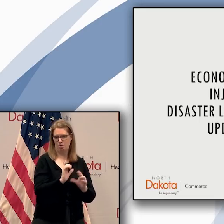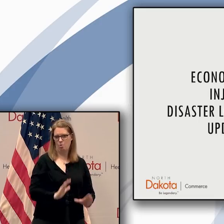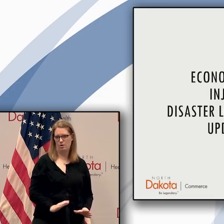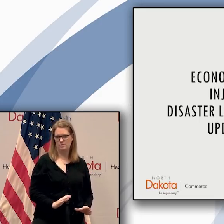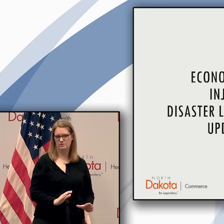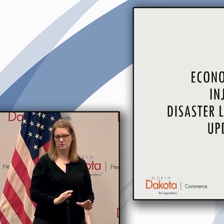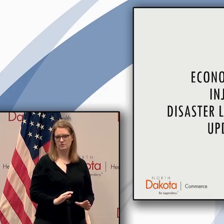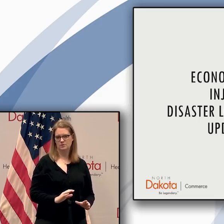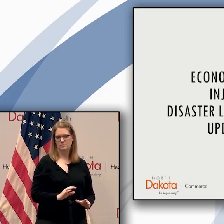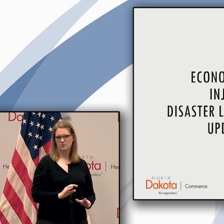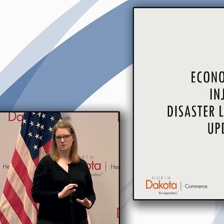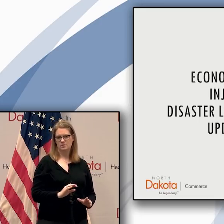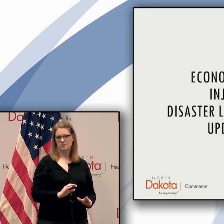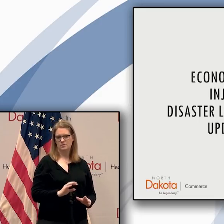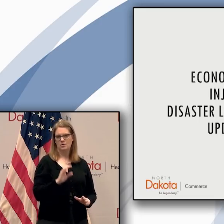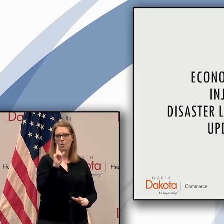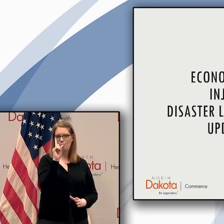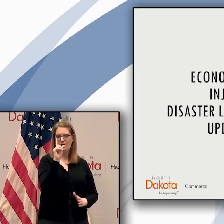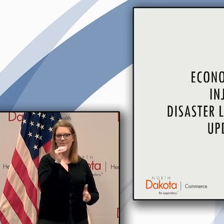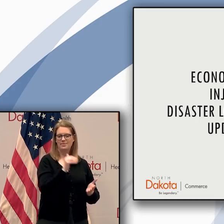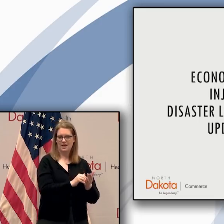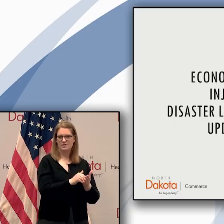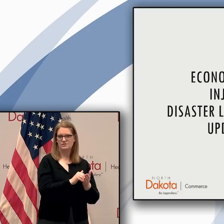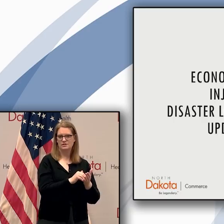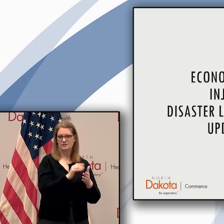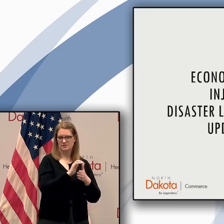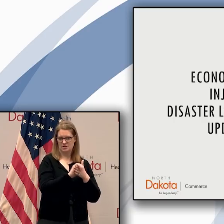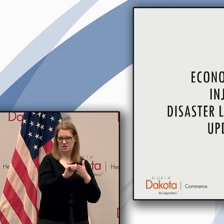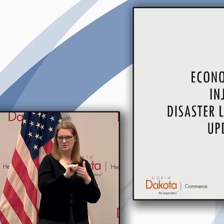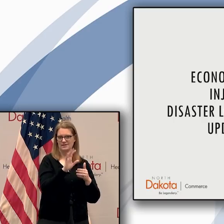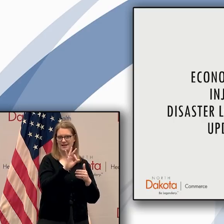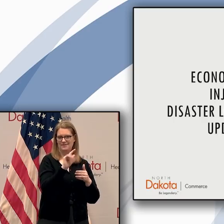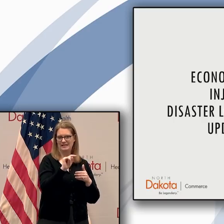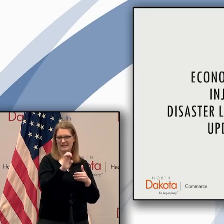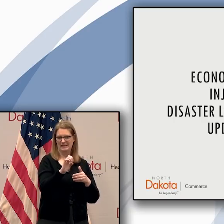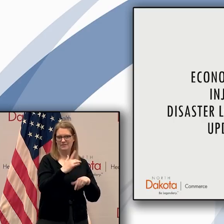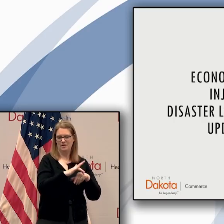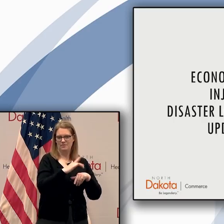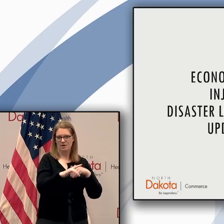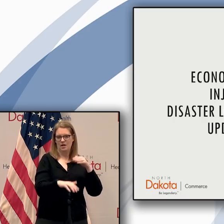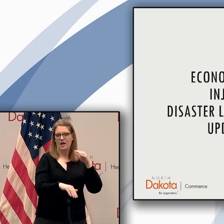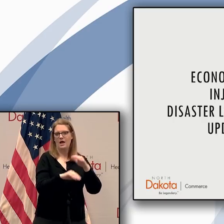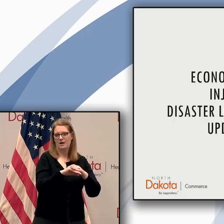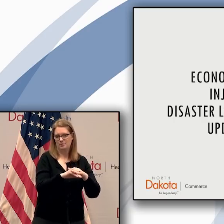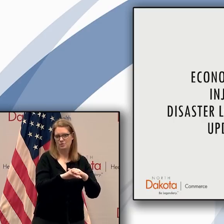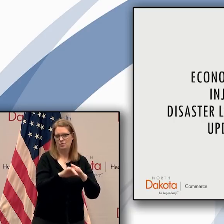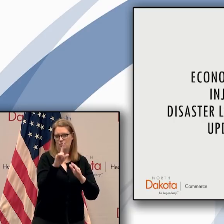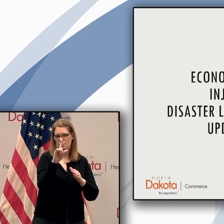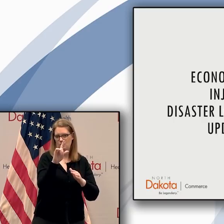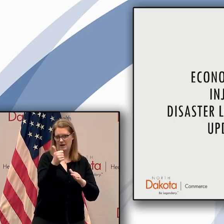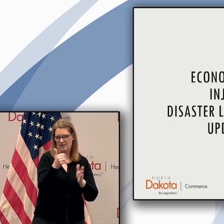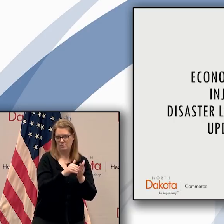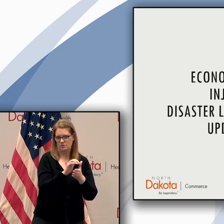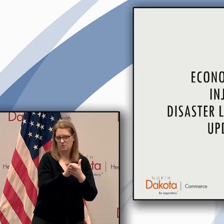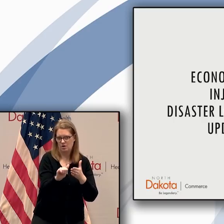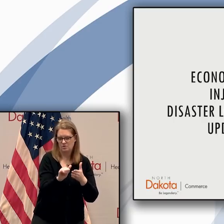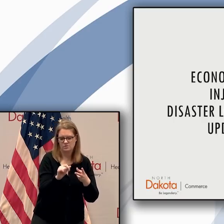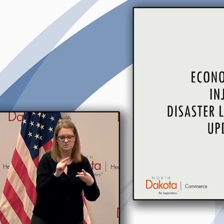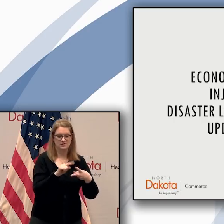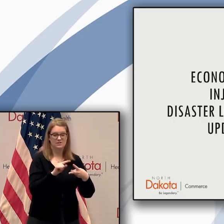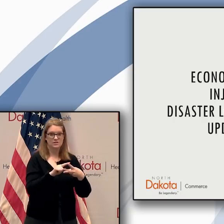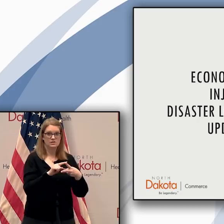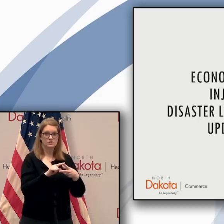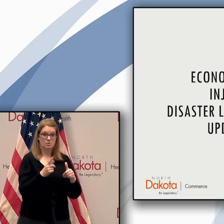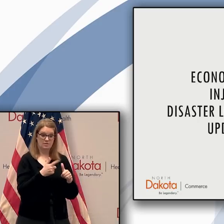with $1,000 per FTE available up to $10,000. When the application was